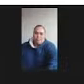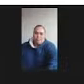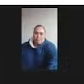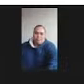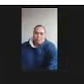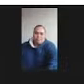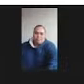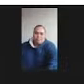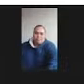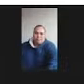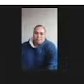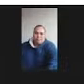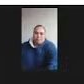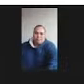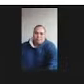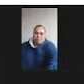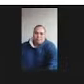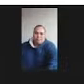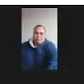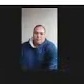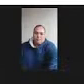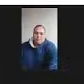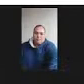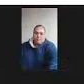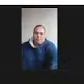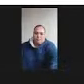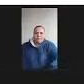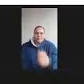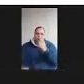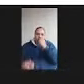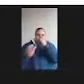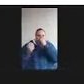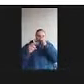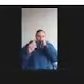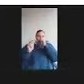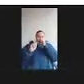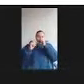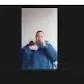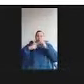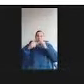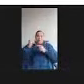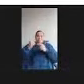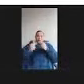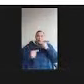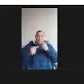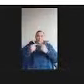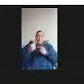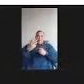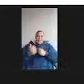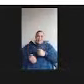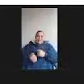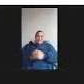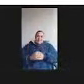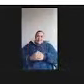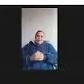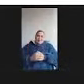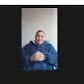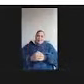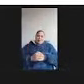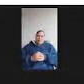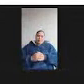Mr. Titus, we are losing you there at times. Efficiently,